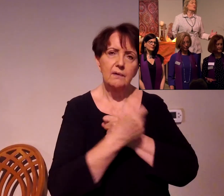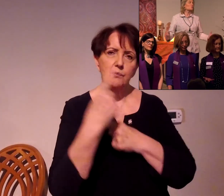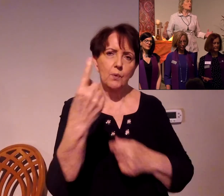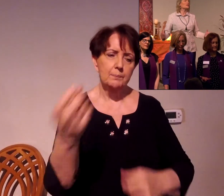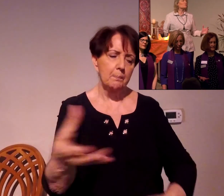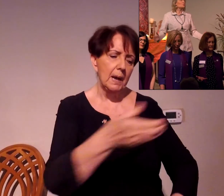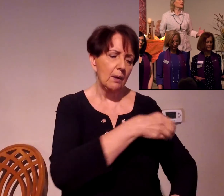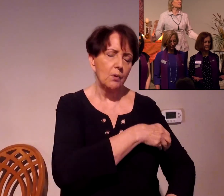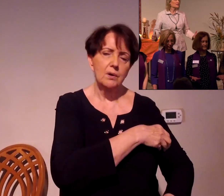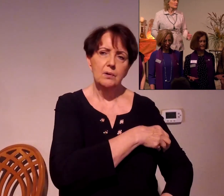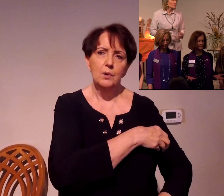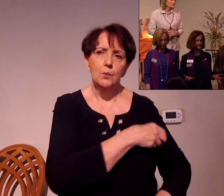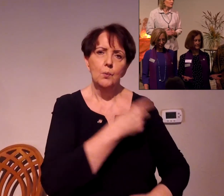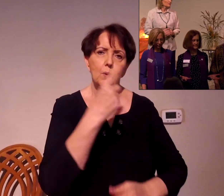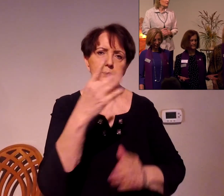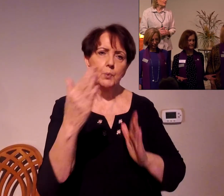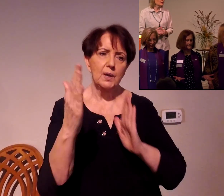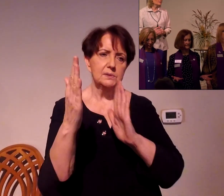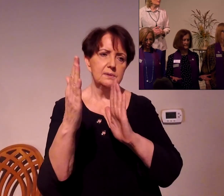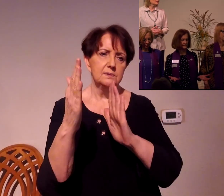power, this one presence.